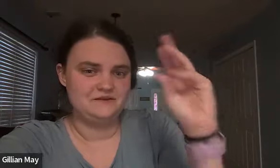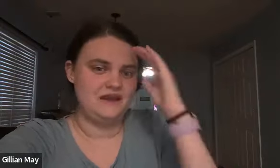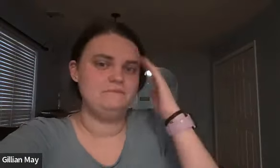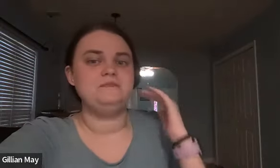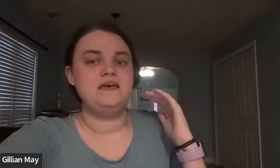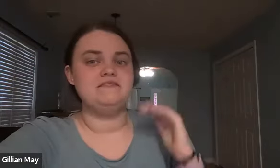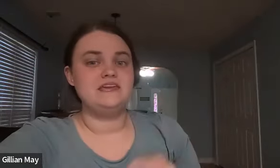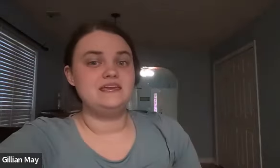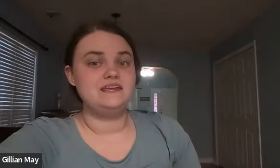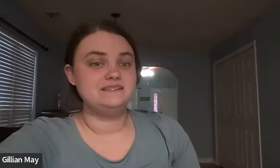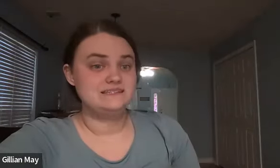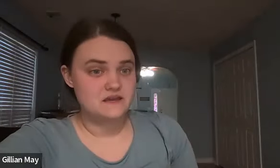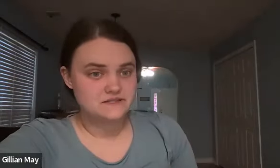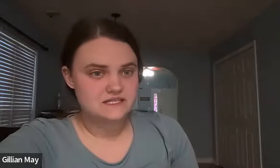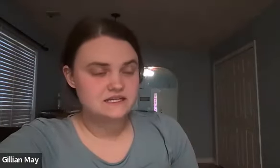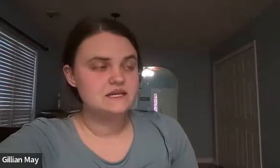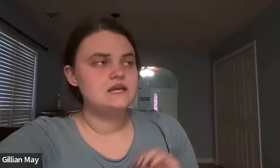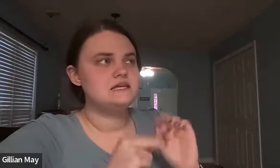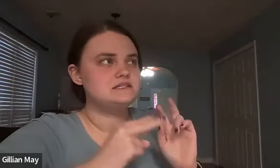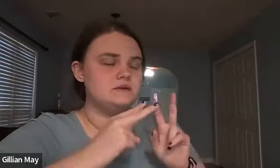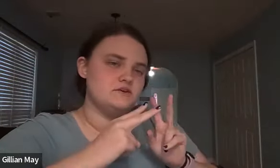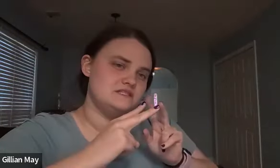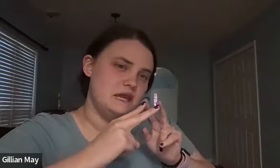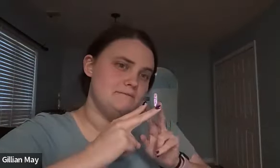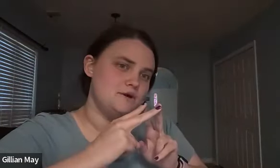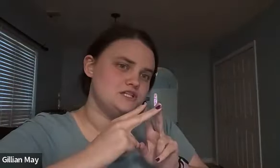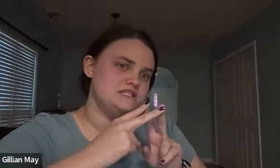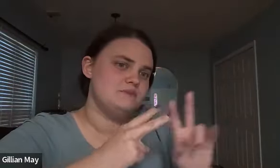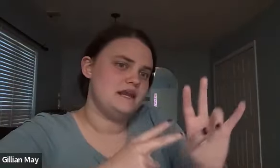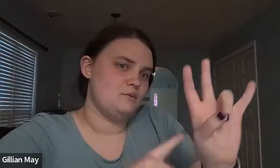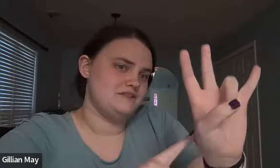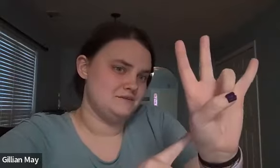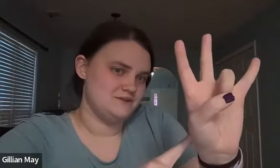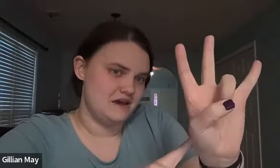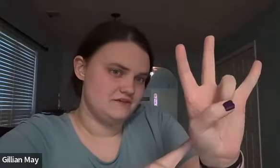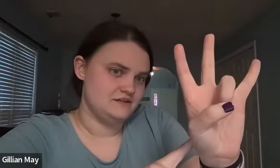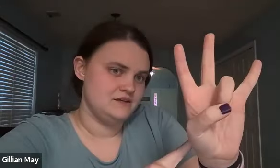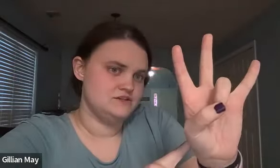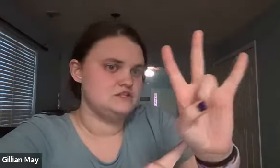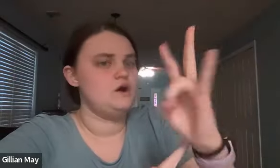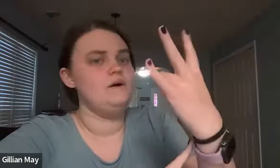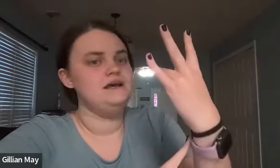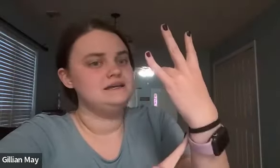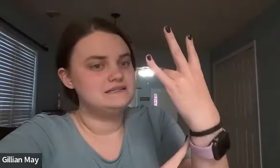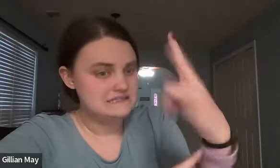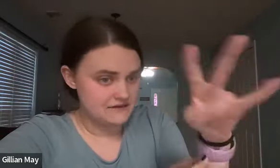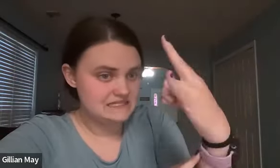Okay. Then 17, it's going to be those same motions, but now with the number 7. So